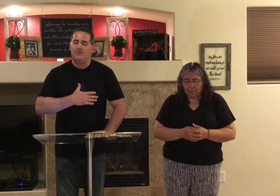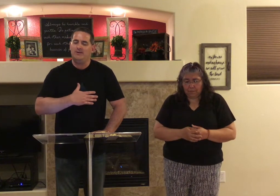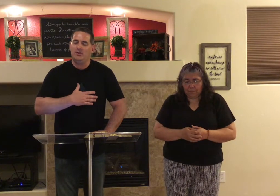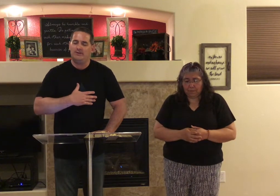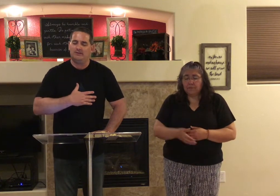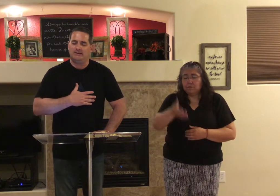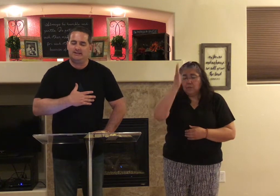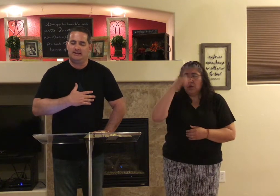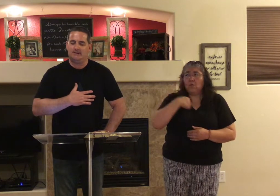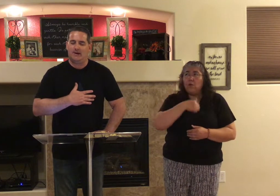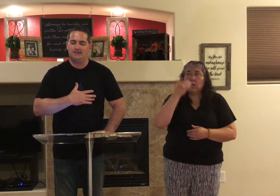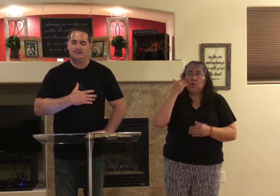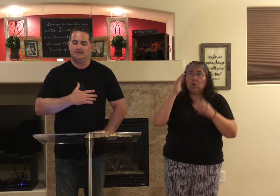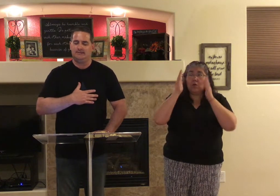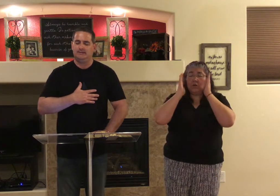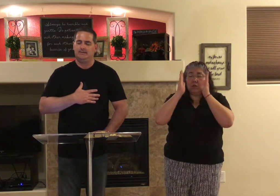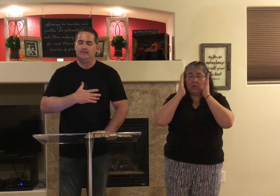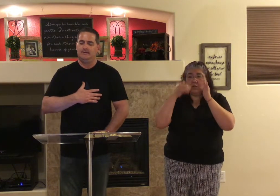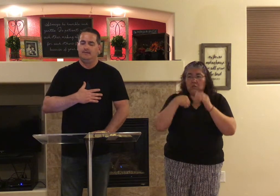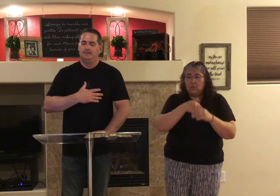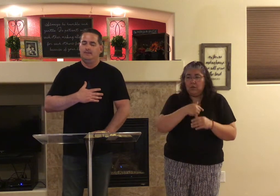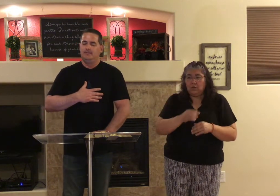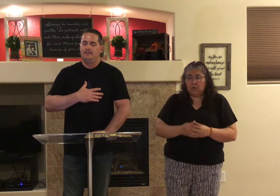And Father, we know that you're listening to us.